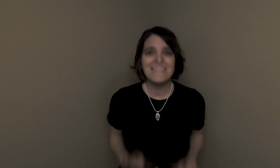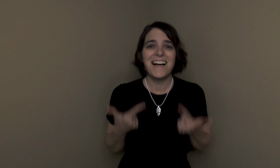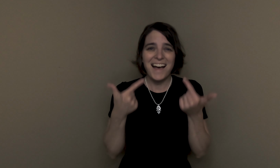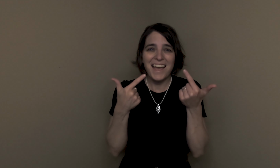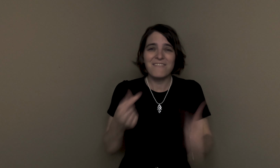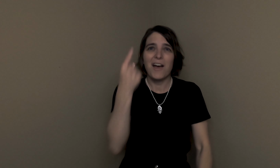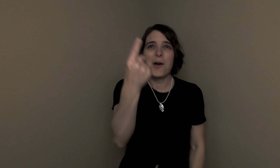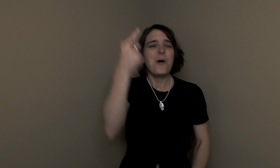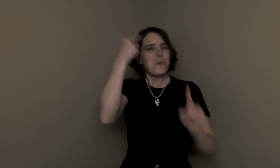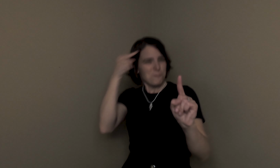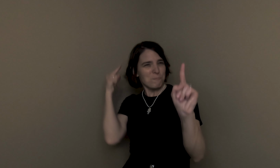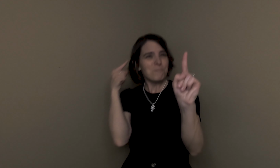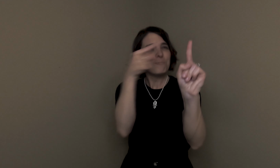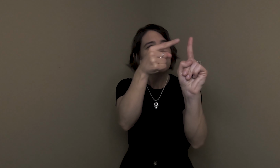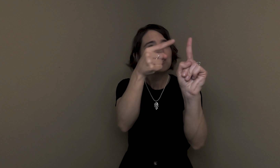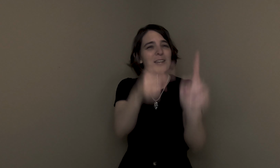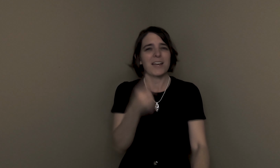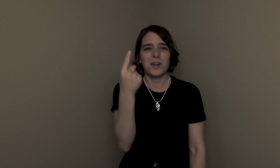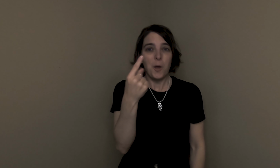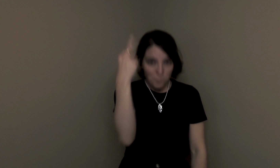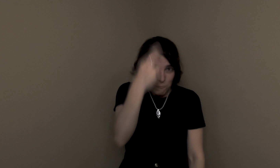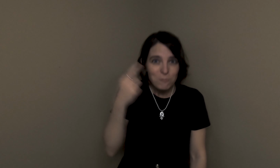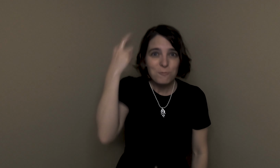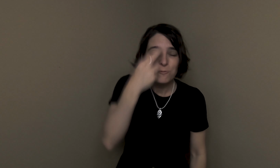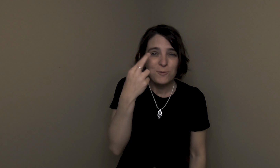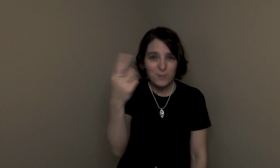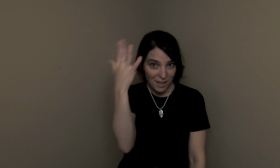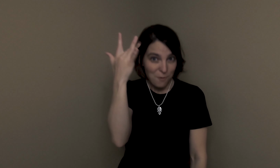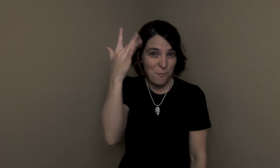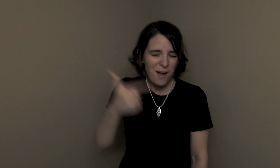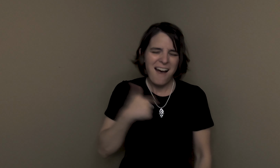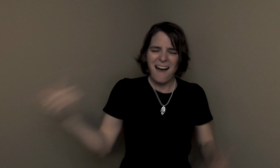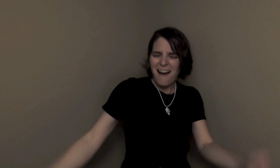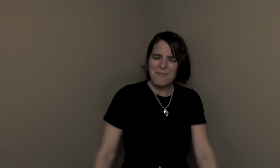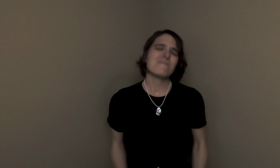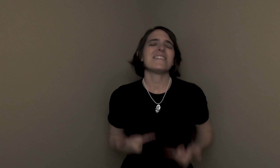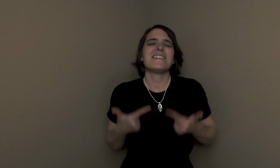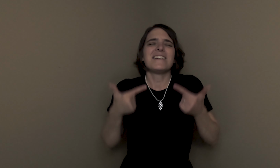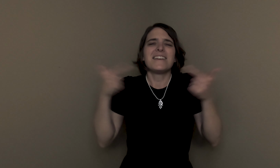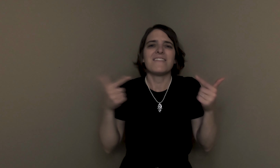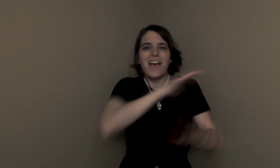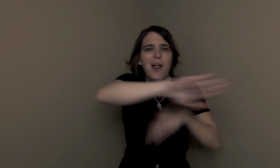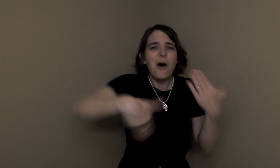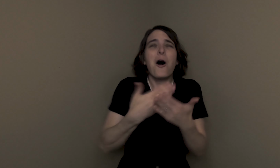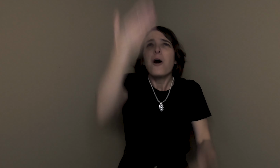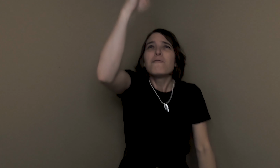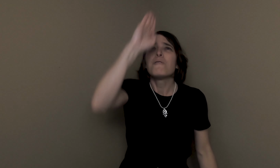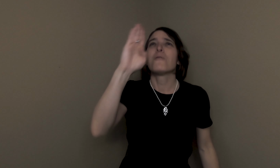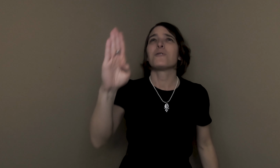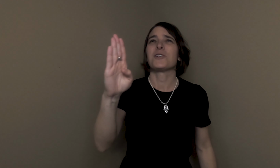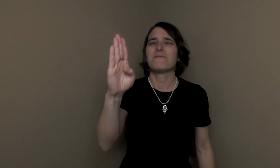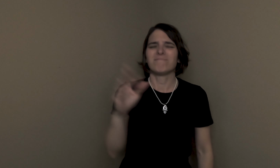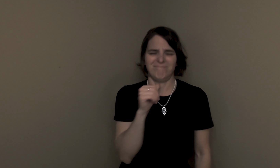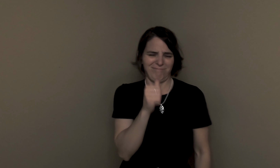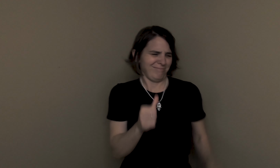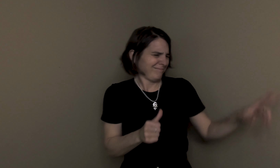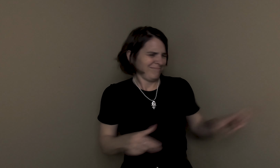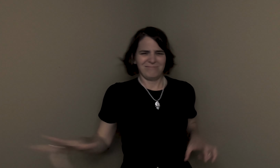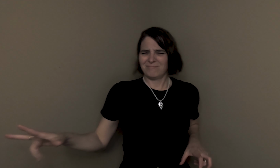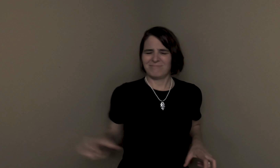life, one mission One reason why I'm living All for you, not for